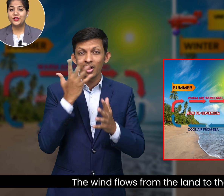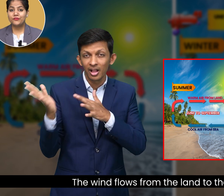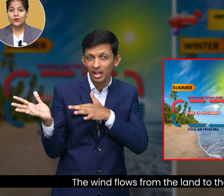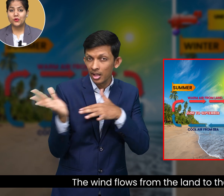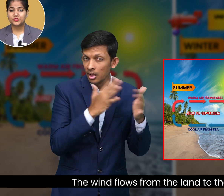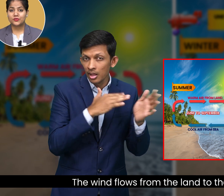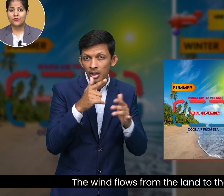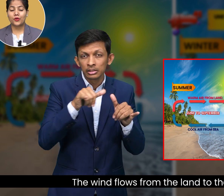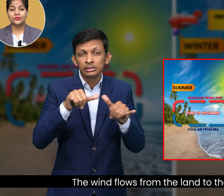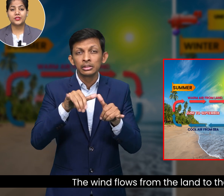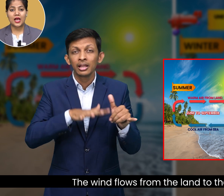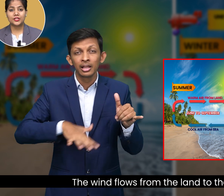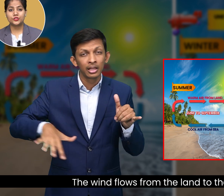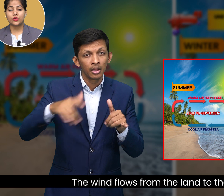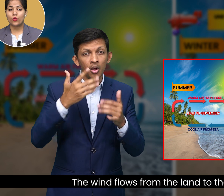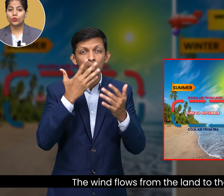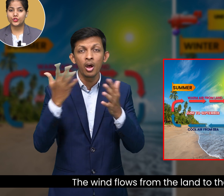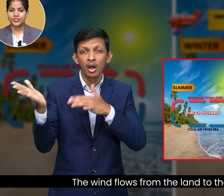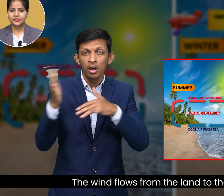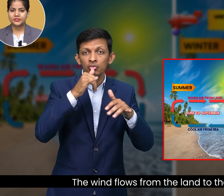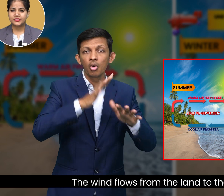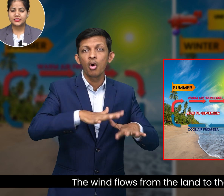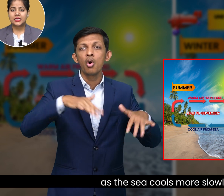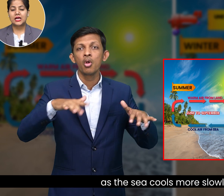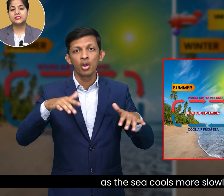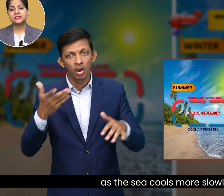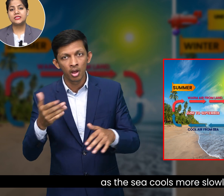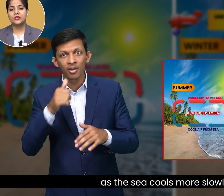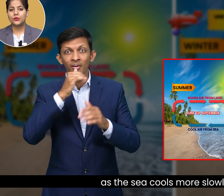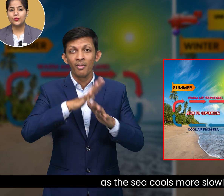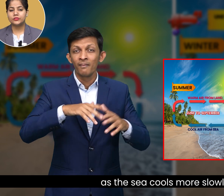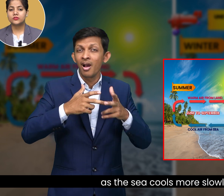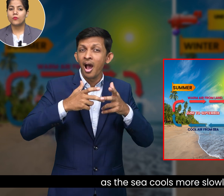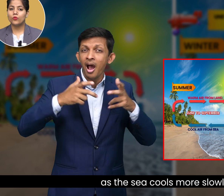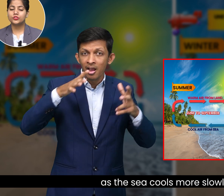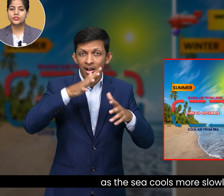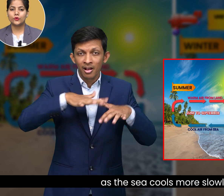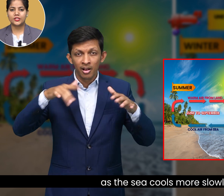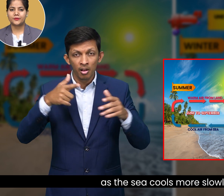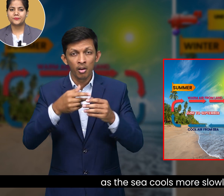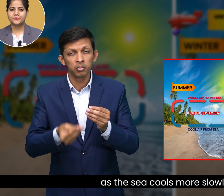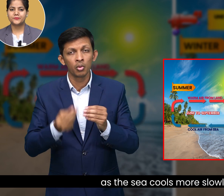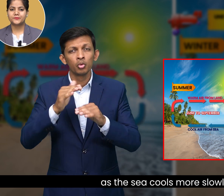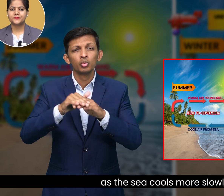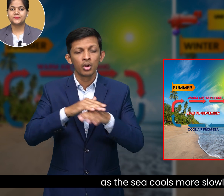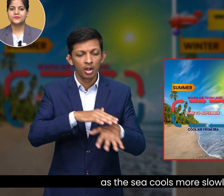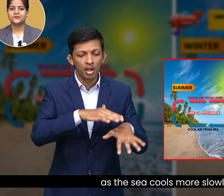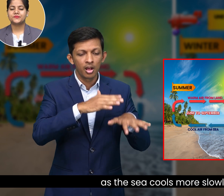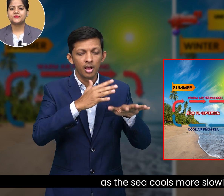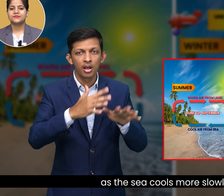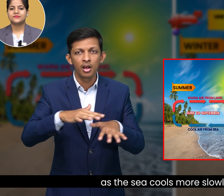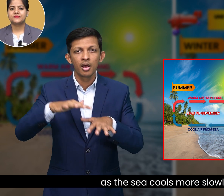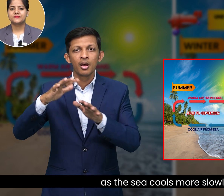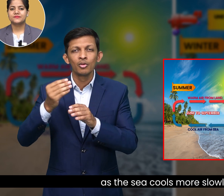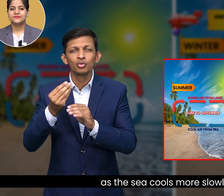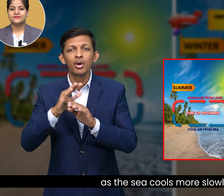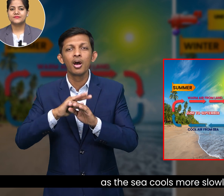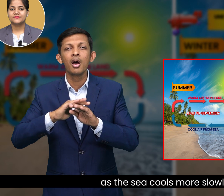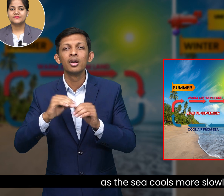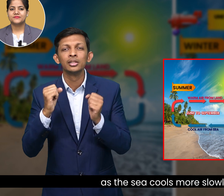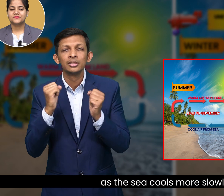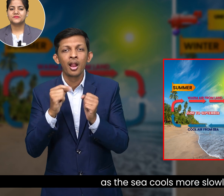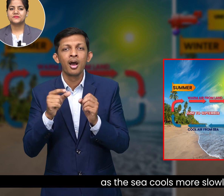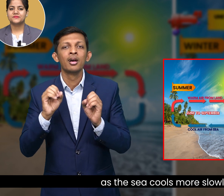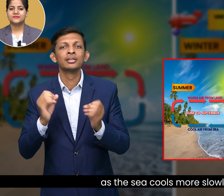The wind flows from the land to the ocean as the sea cools more slowly.